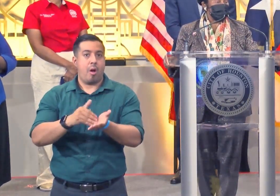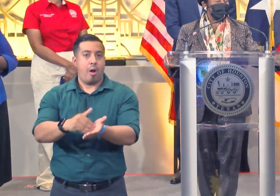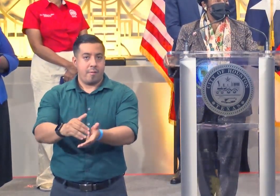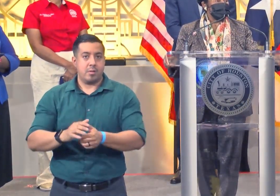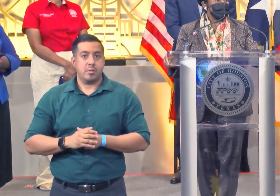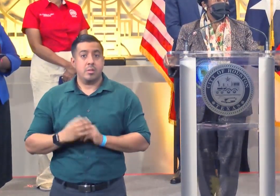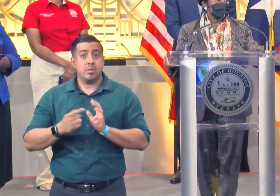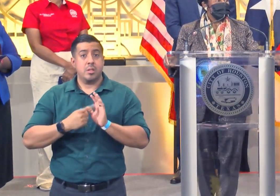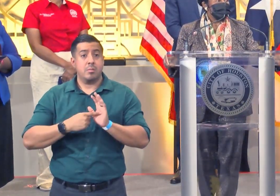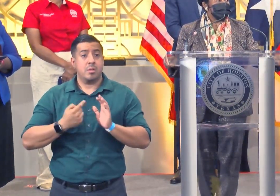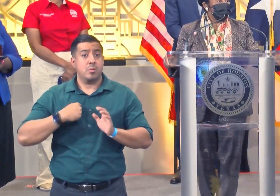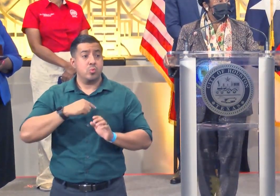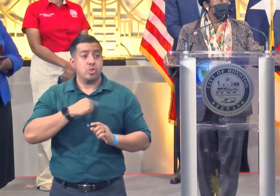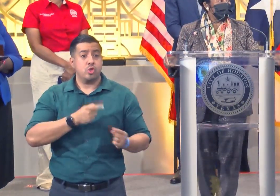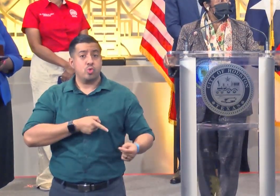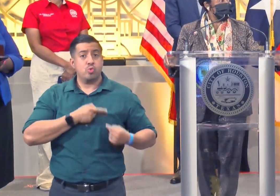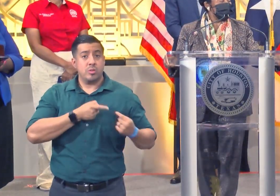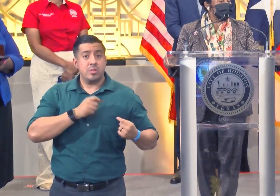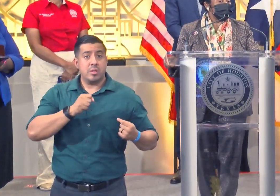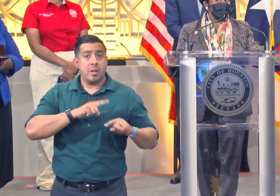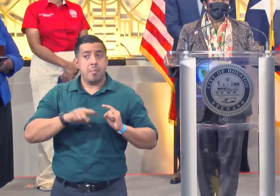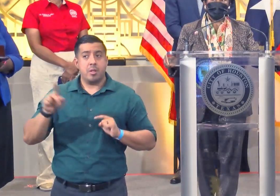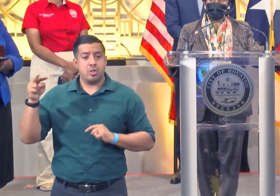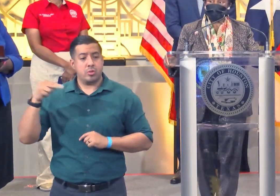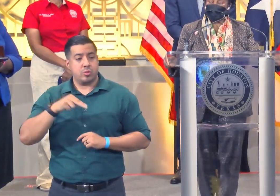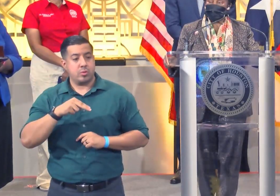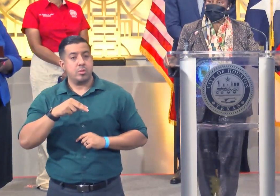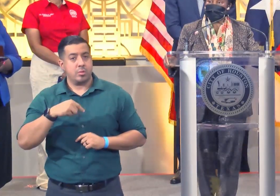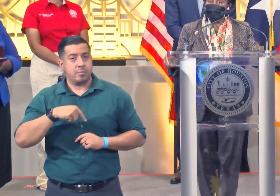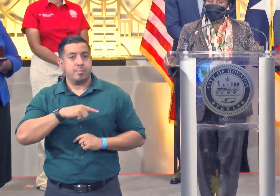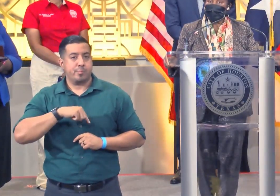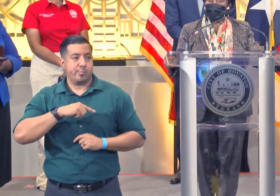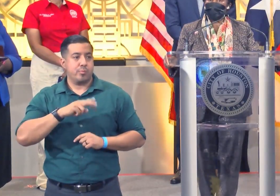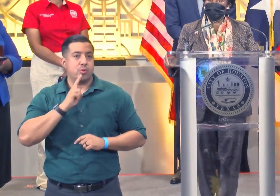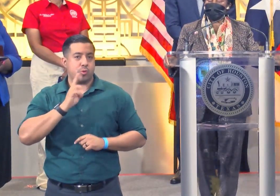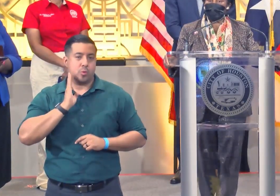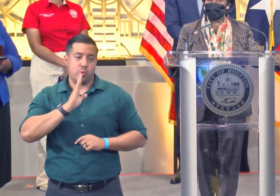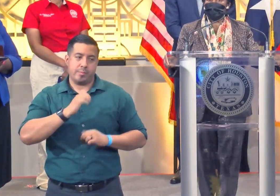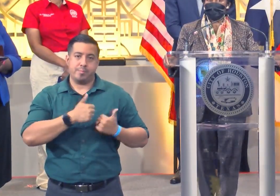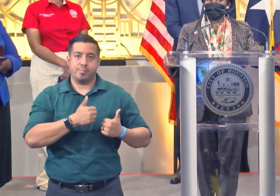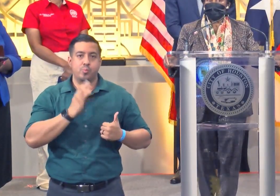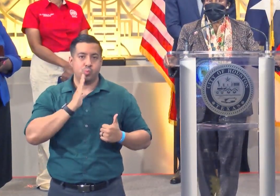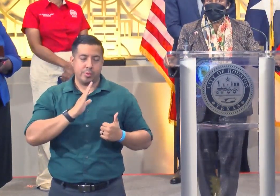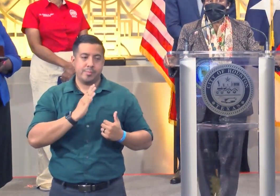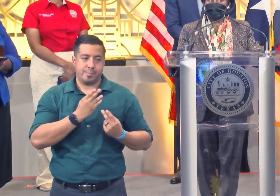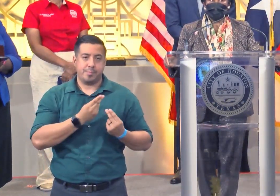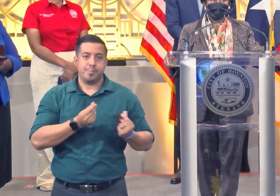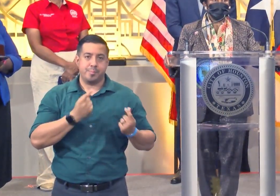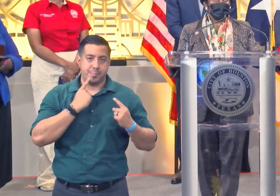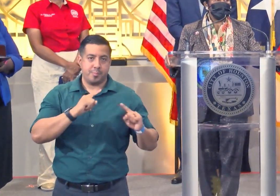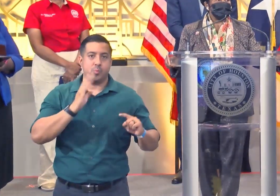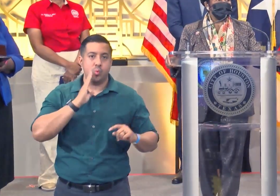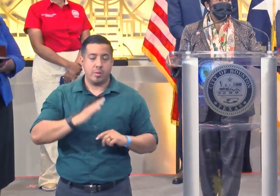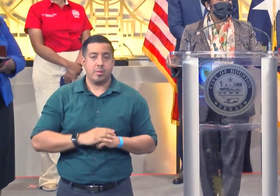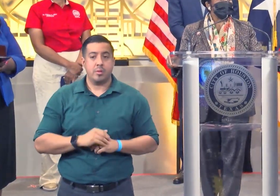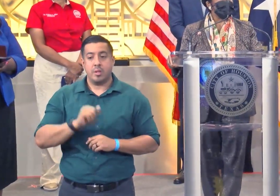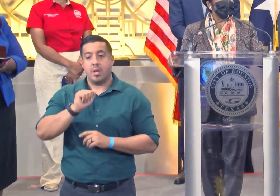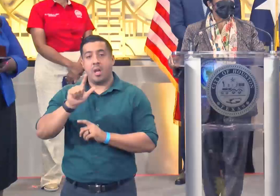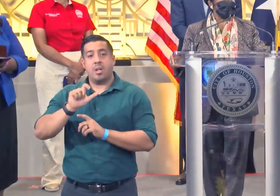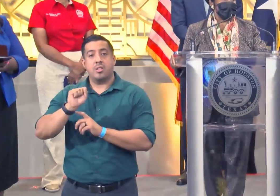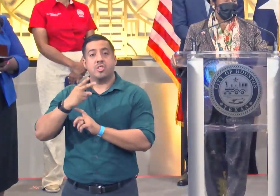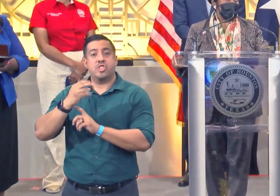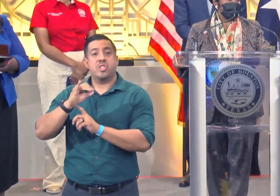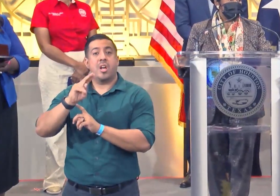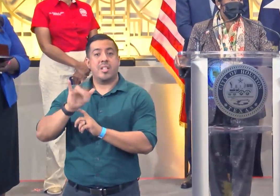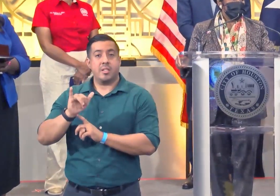are struggling, but they always look at us to say we'll get through it. Al Kashani is a representative of what is great